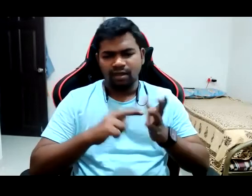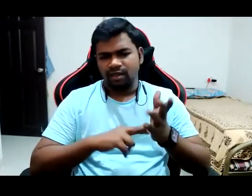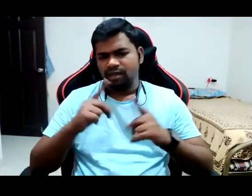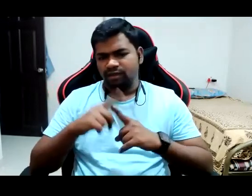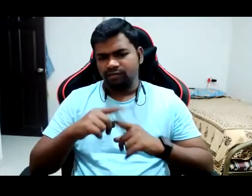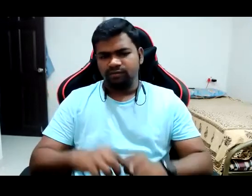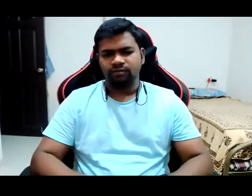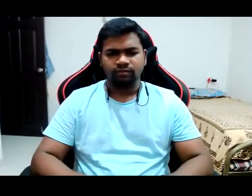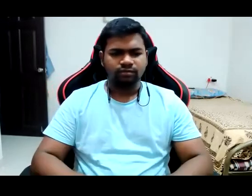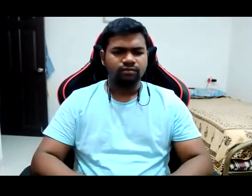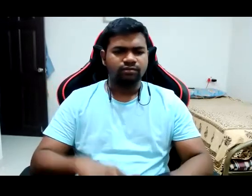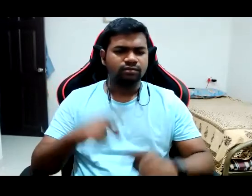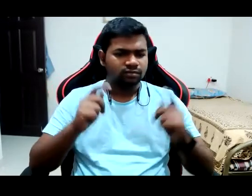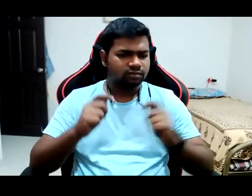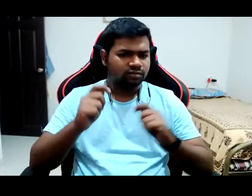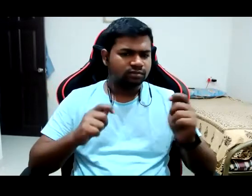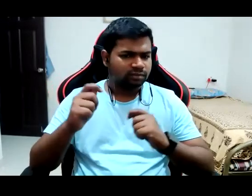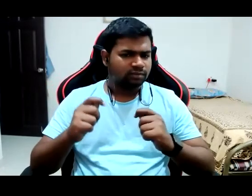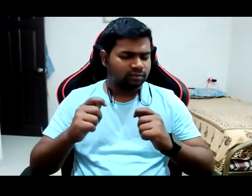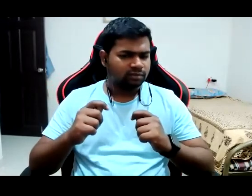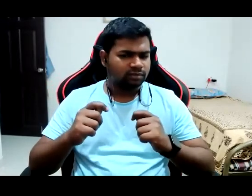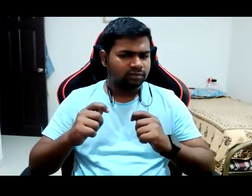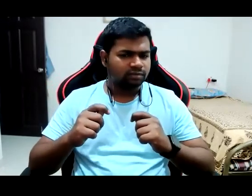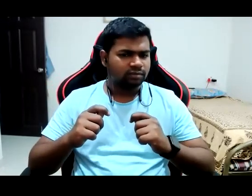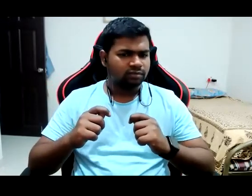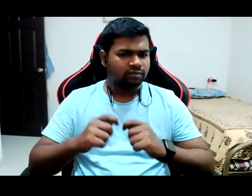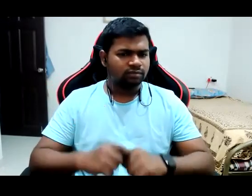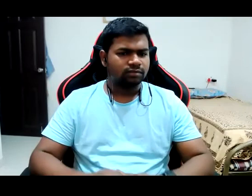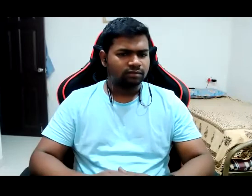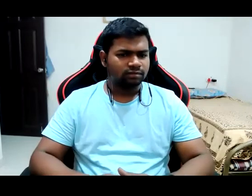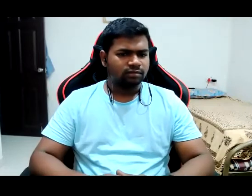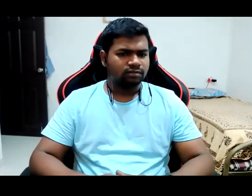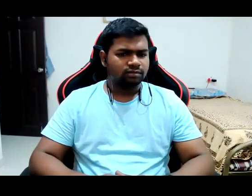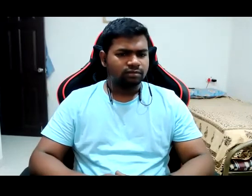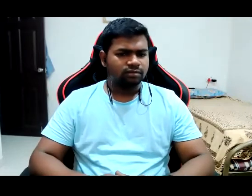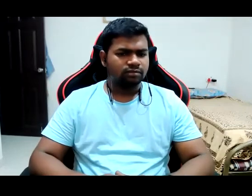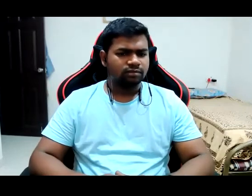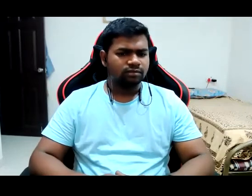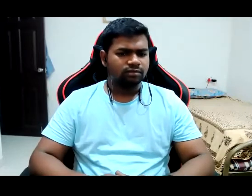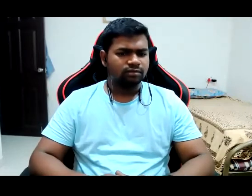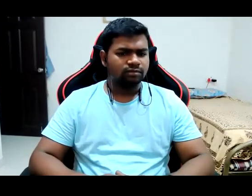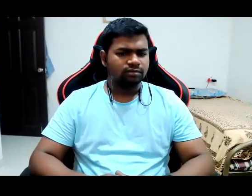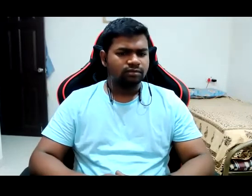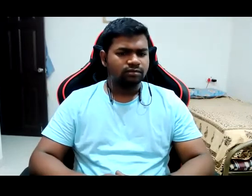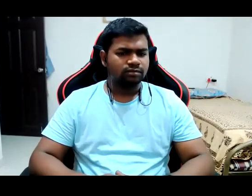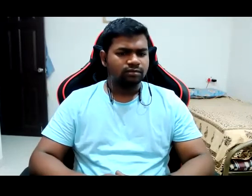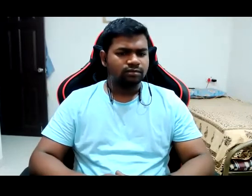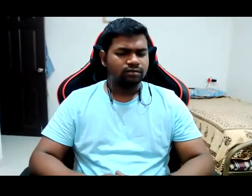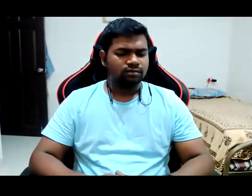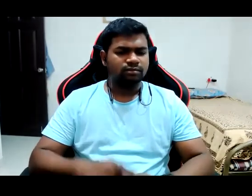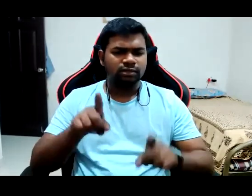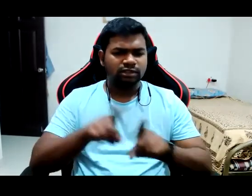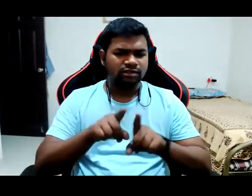You mean like exam taking experience? What, come again? You mean Everybody exam? Okay. Yes, taking